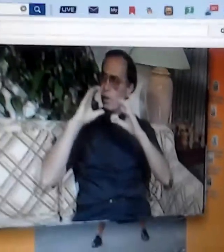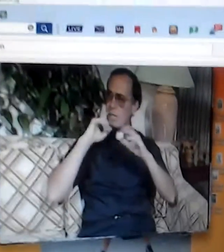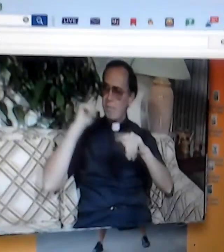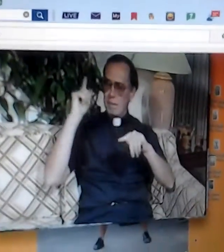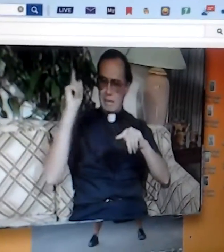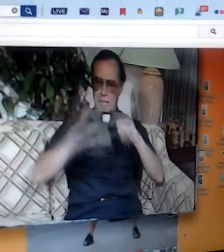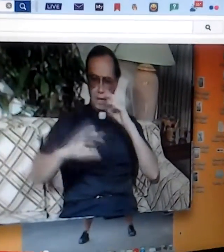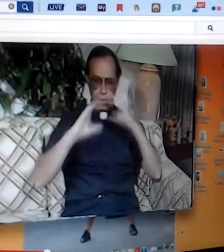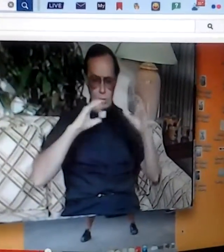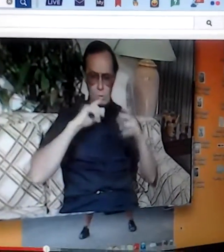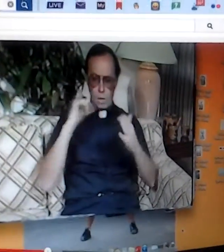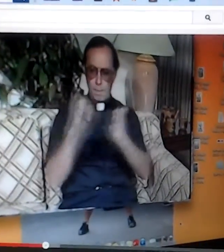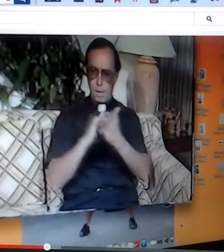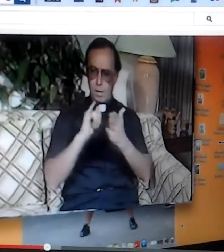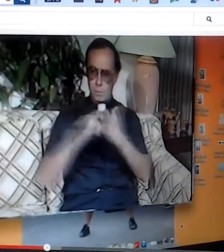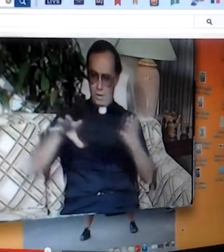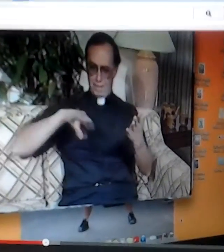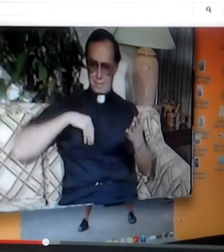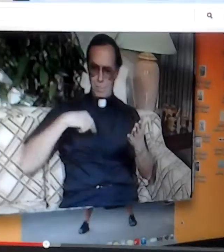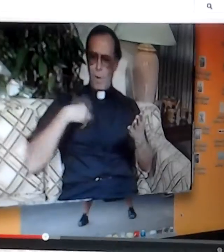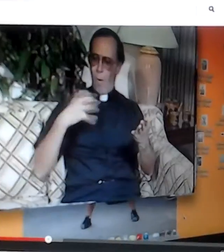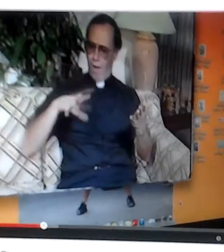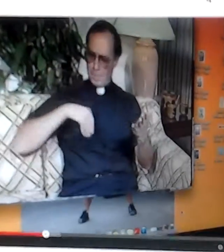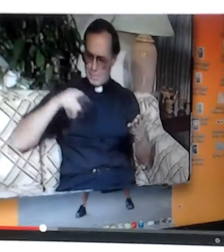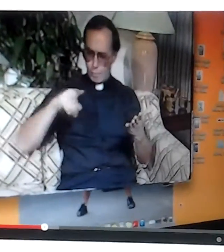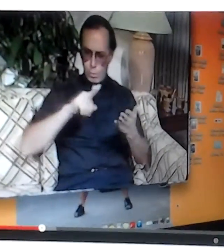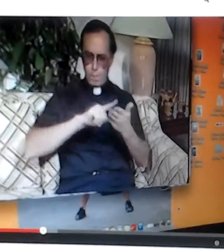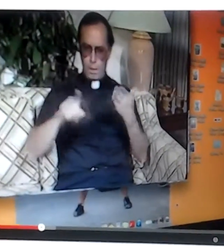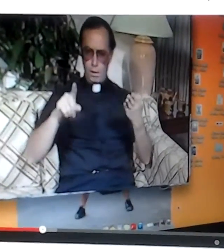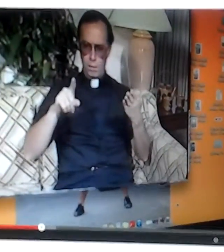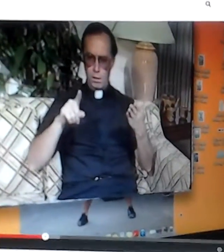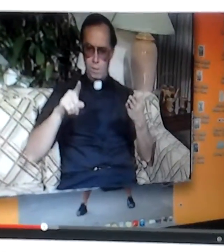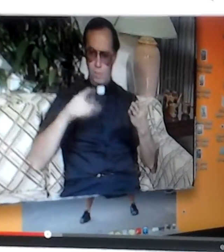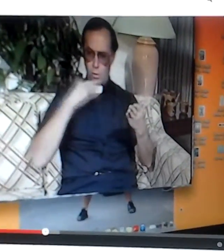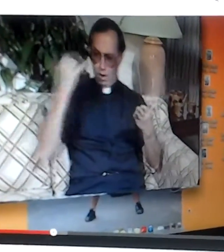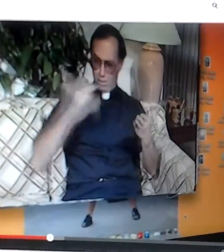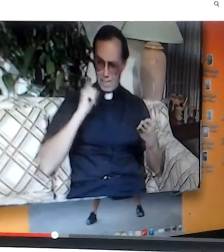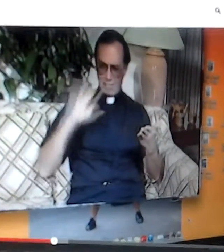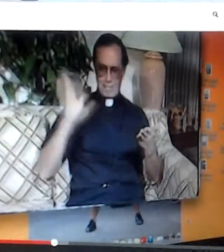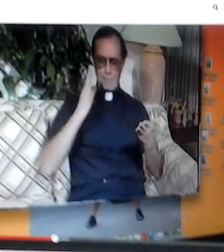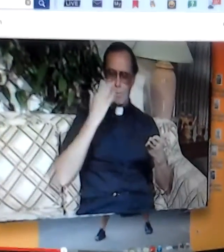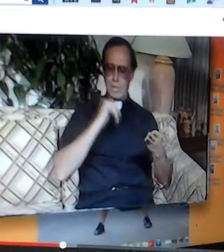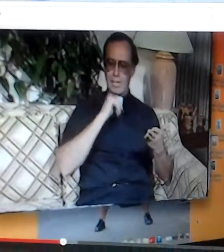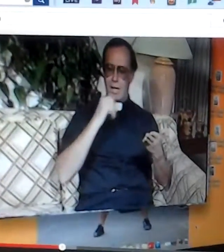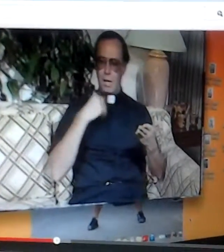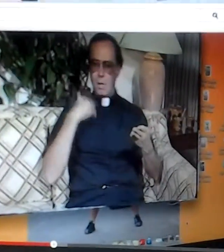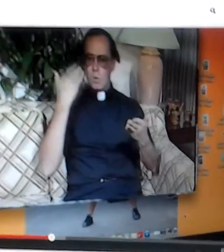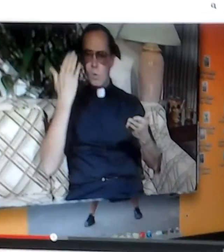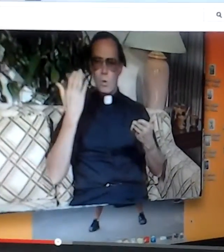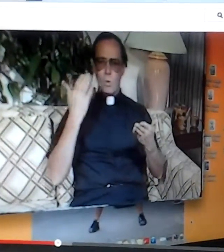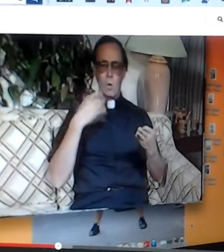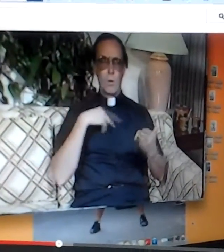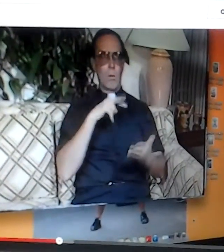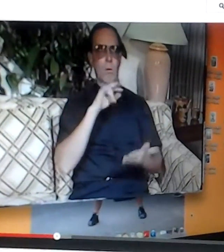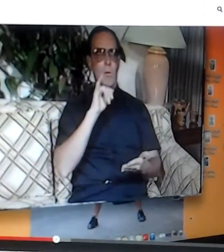He said that for a long time that they worried that I couldn't communicate, that I wasn't going to be accepted.